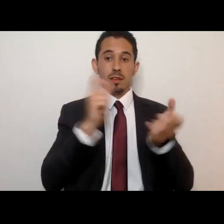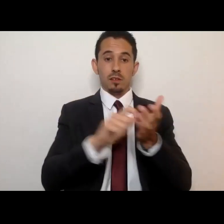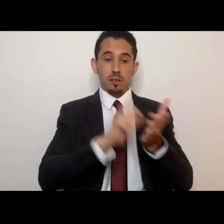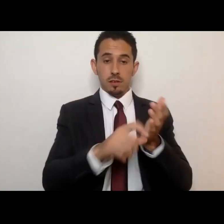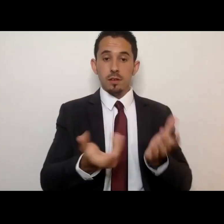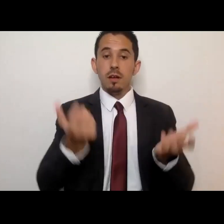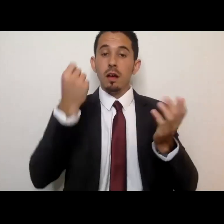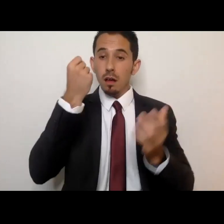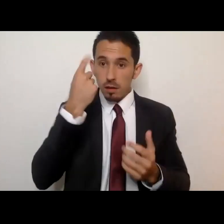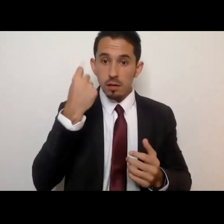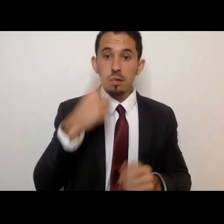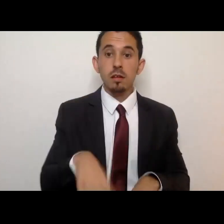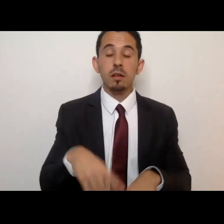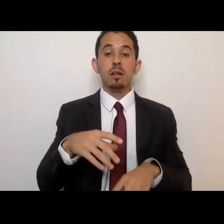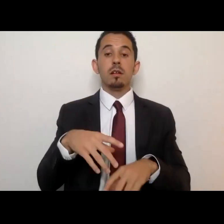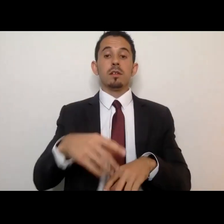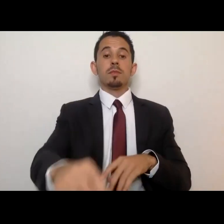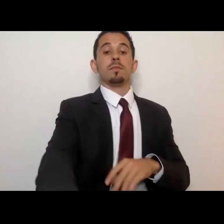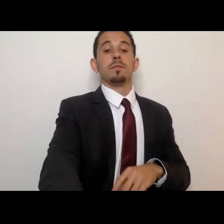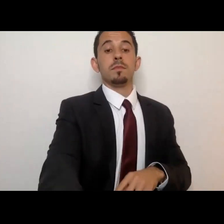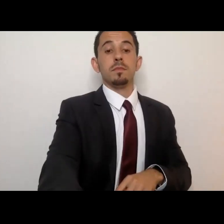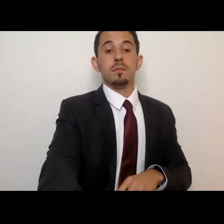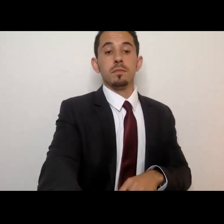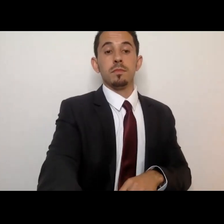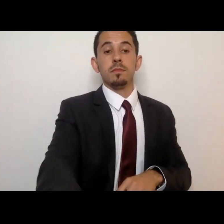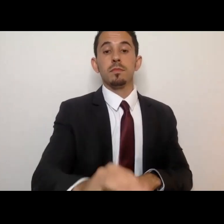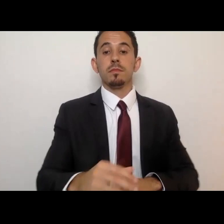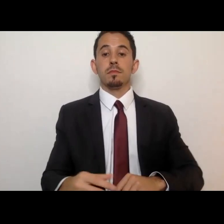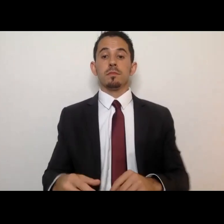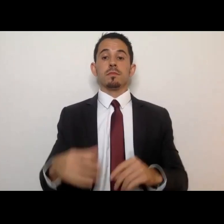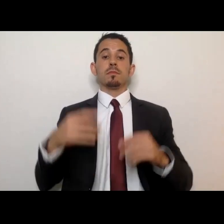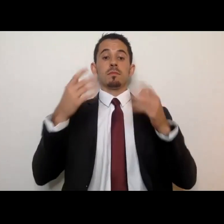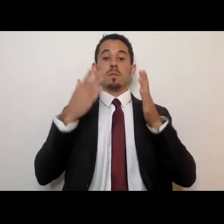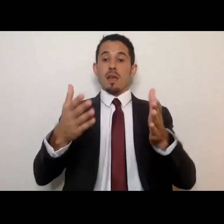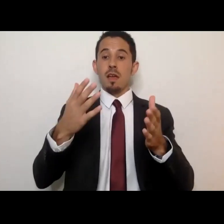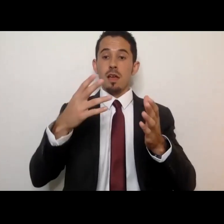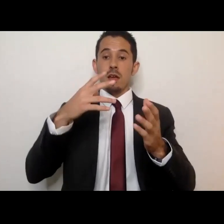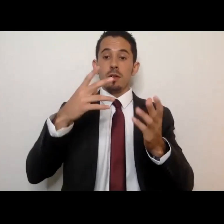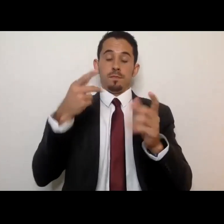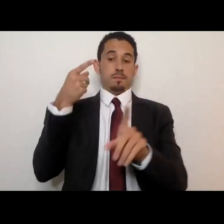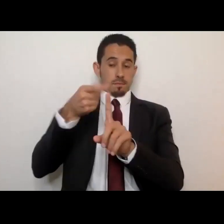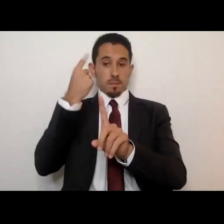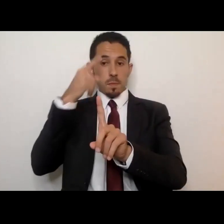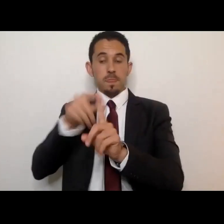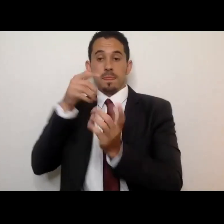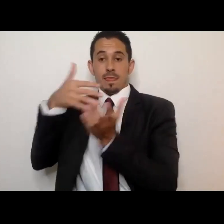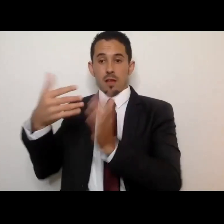radio, on the TV. Therefore, deaf people don't have access to all of this information, therefore they have lower health literacy.